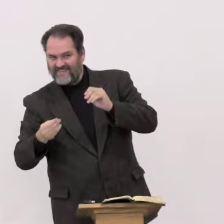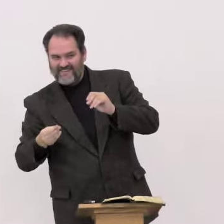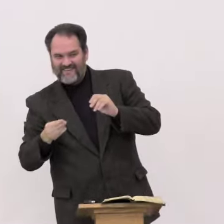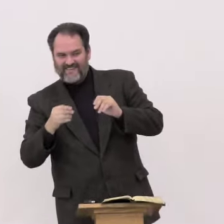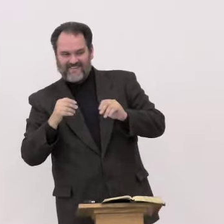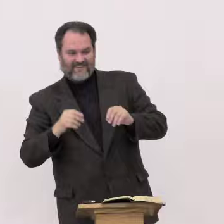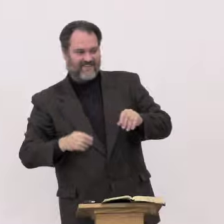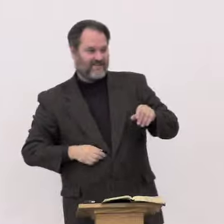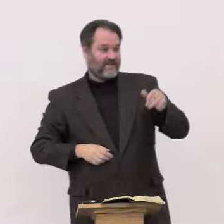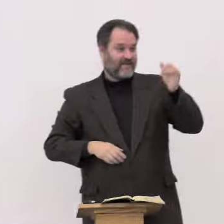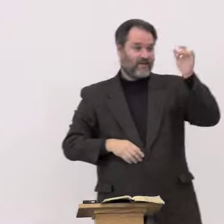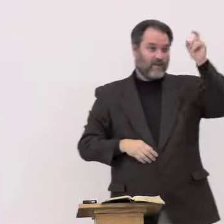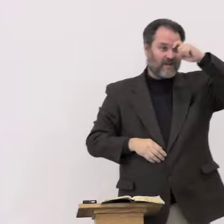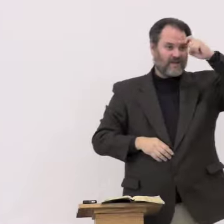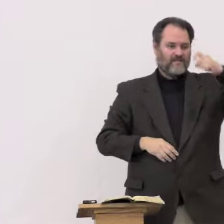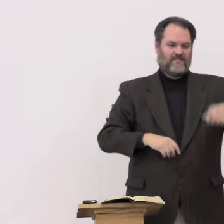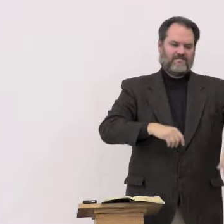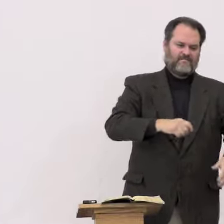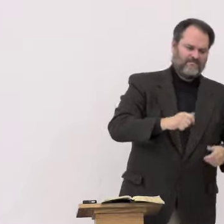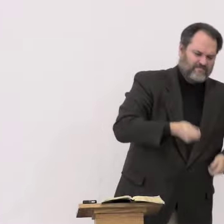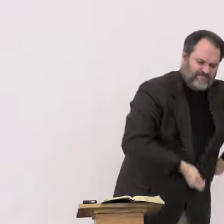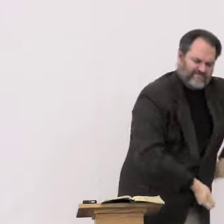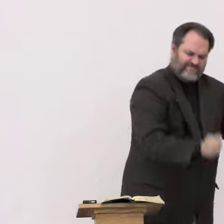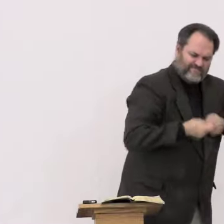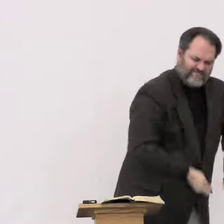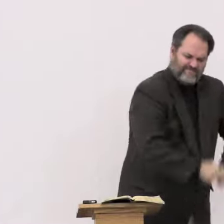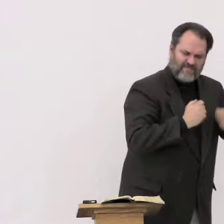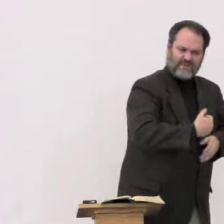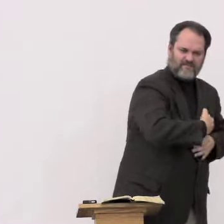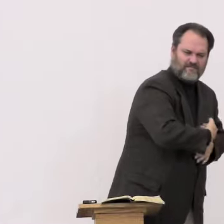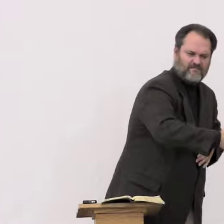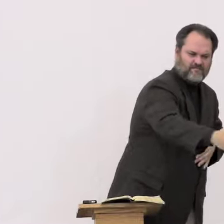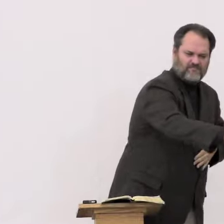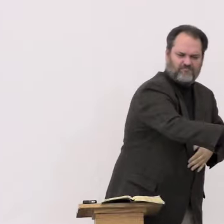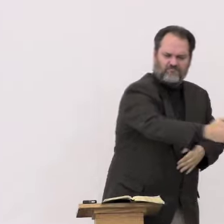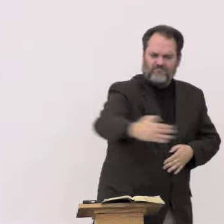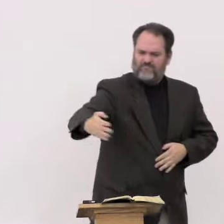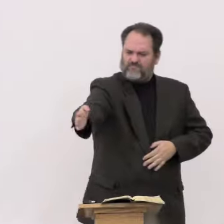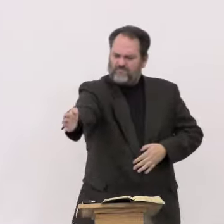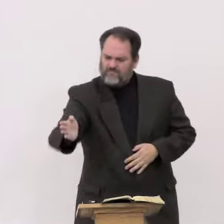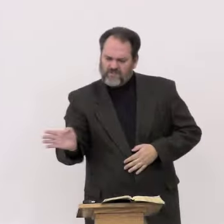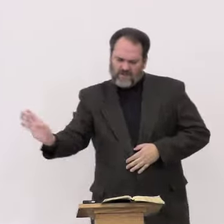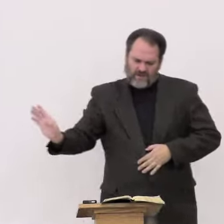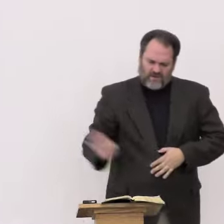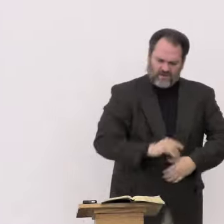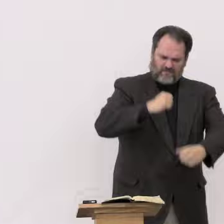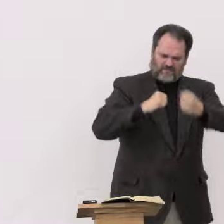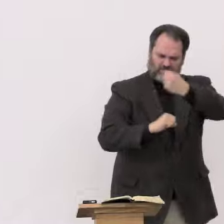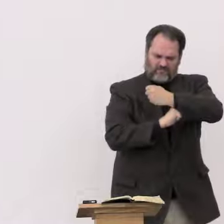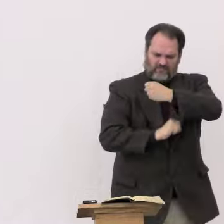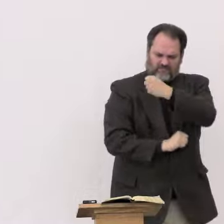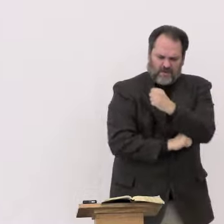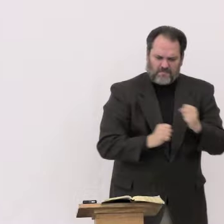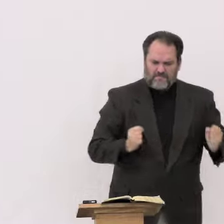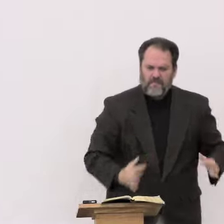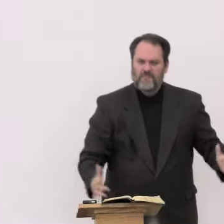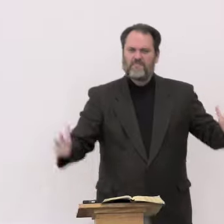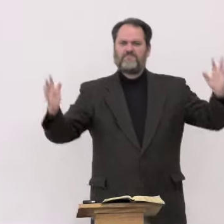you know the story about the wise man and the foolish man. And the wise man would make a